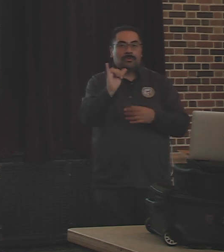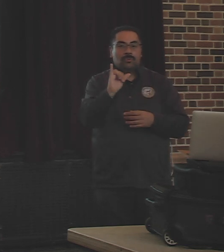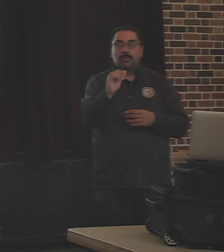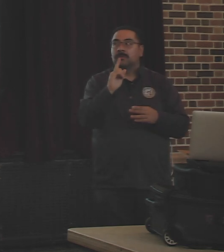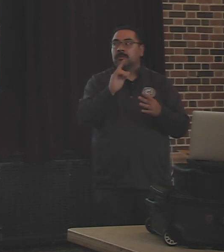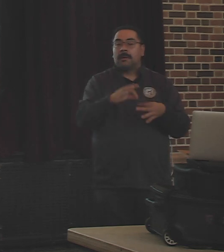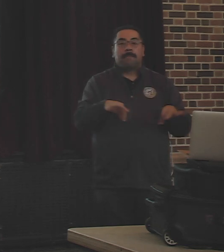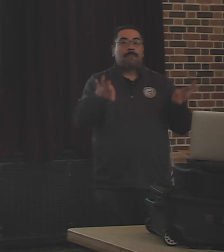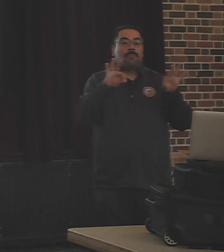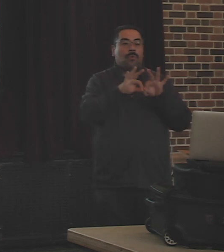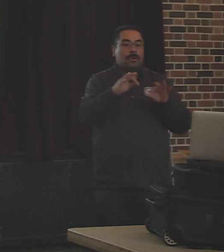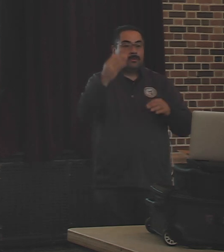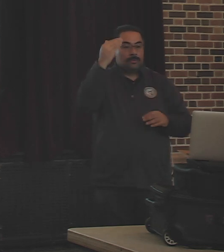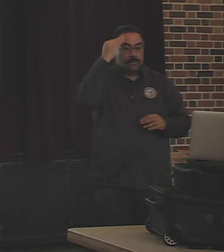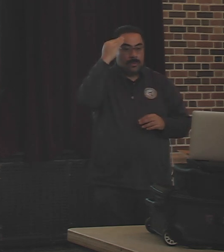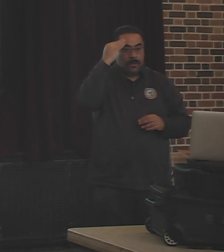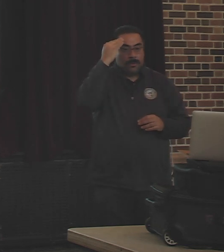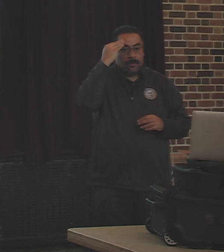to note that,